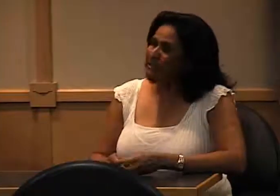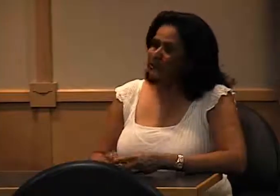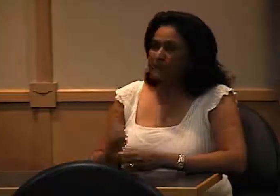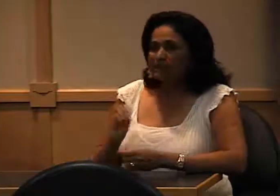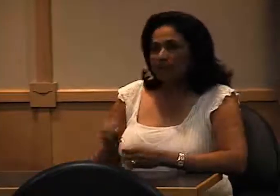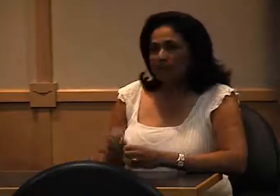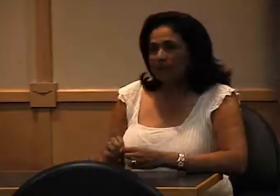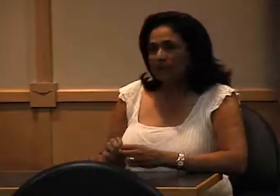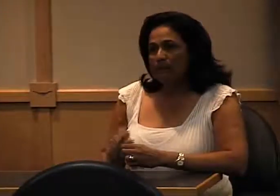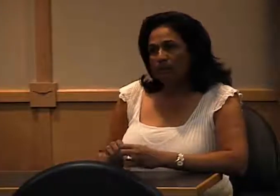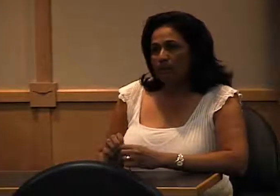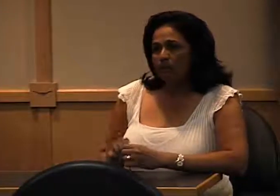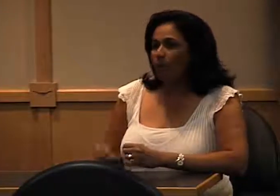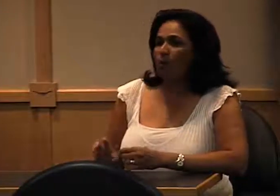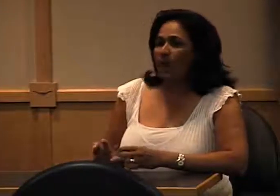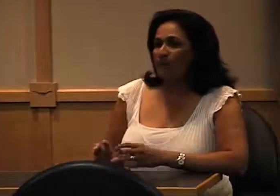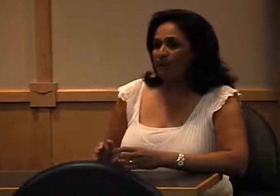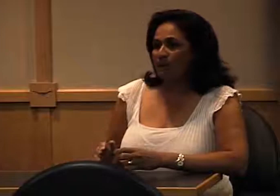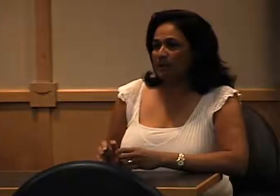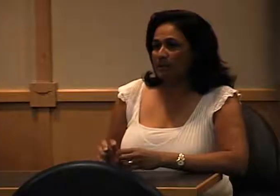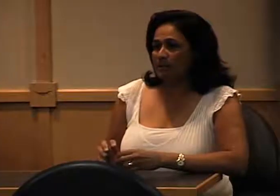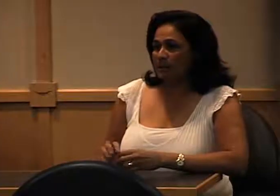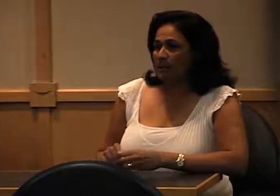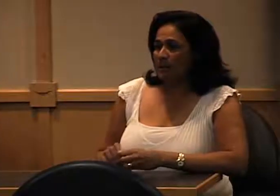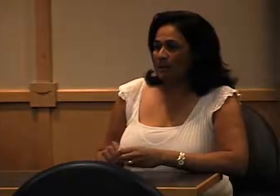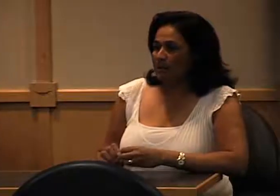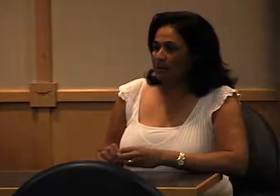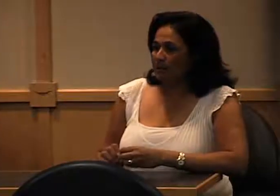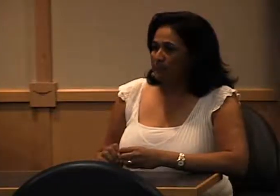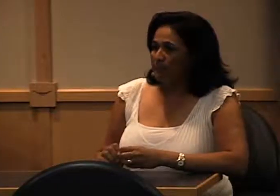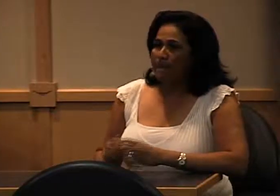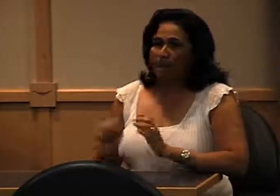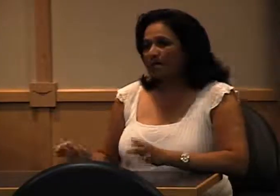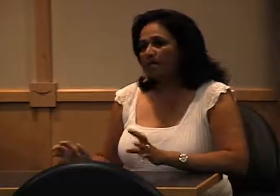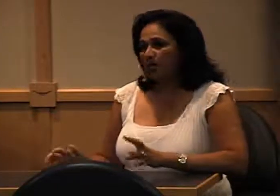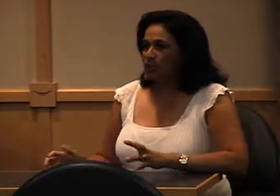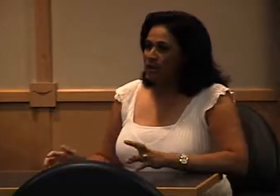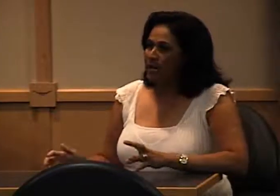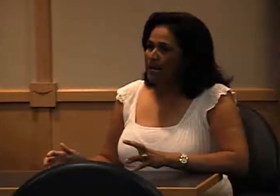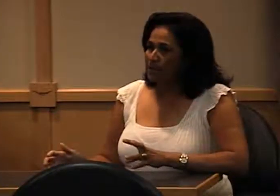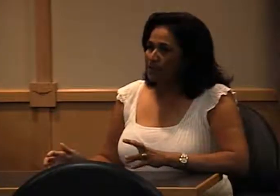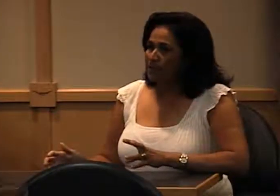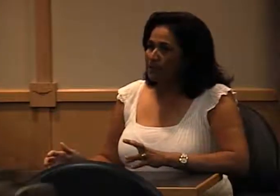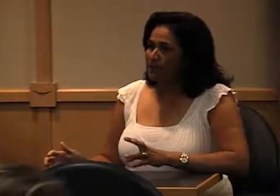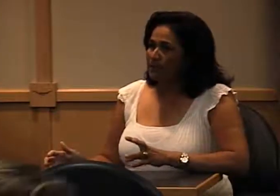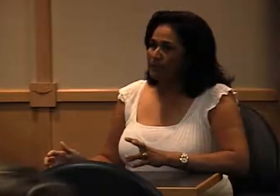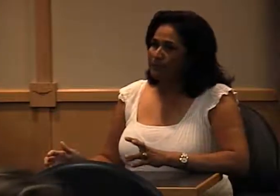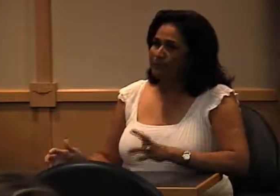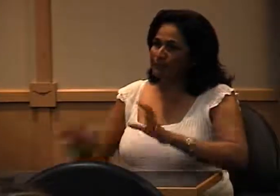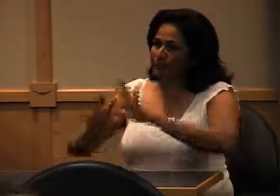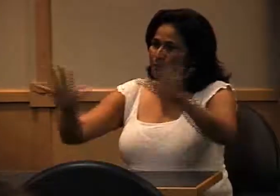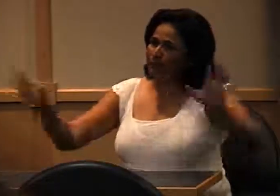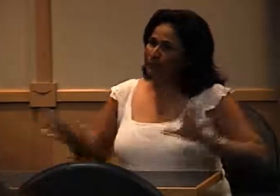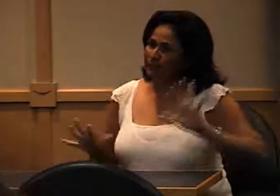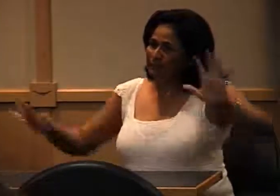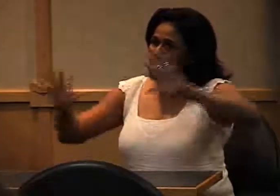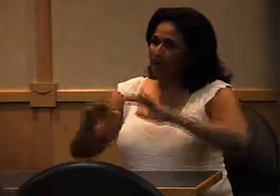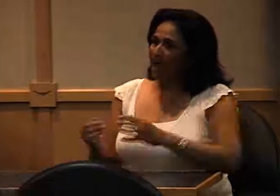that disability label go away, because nothing is gonna change if, you know,